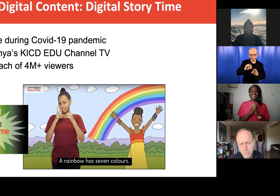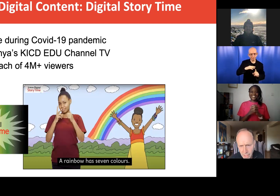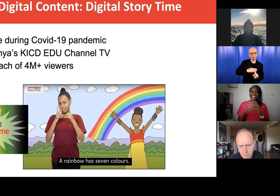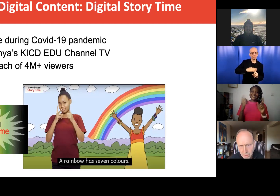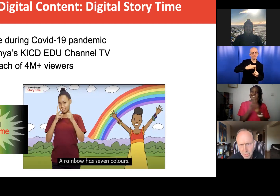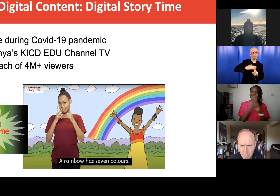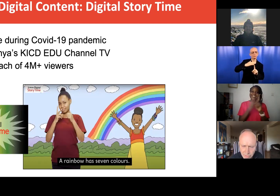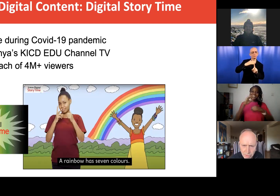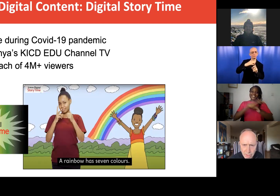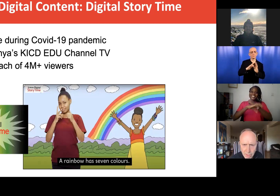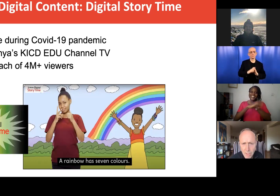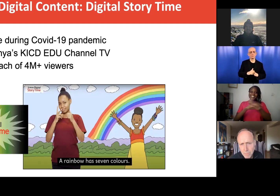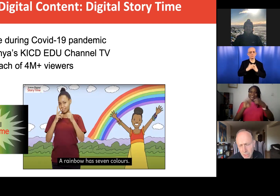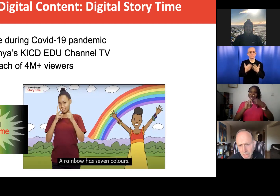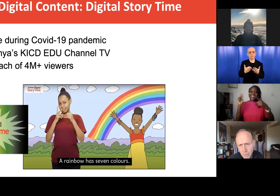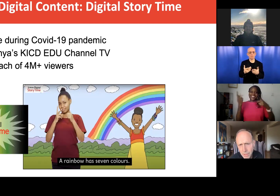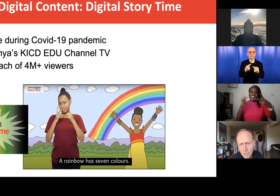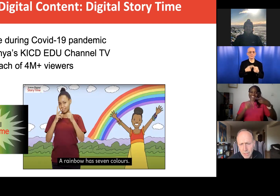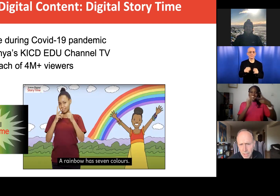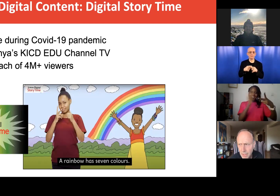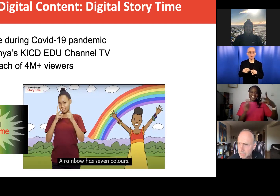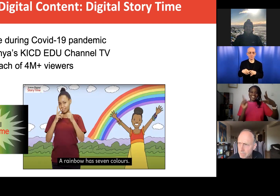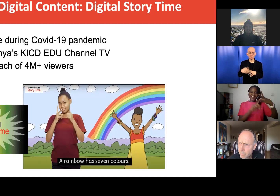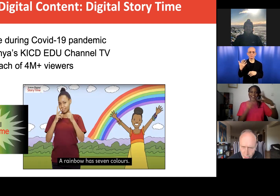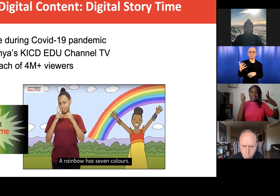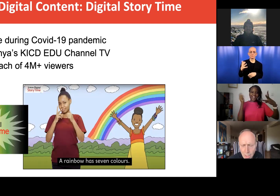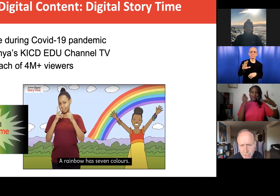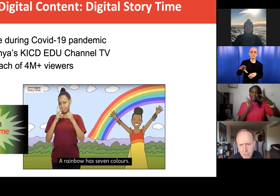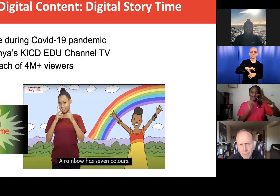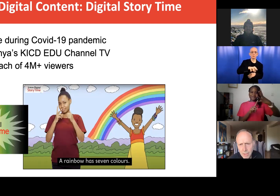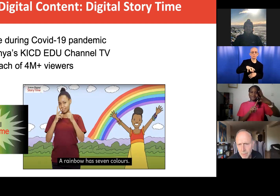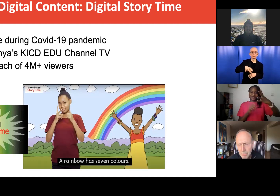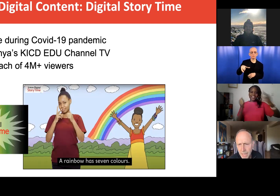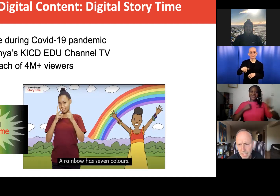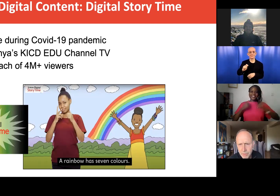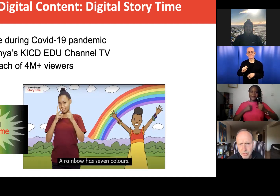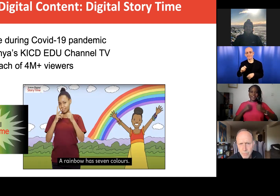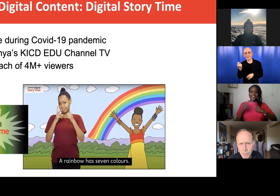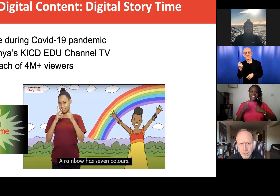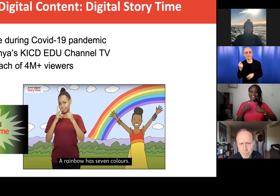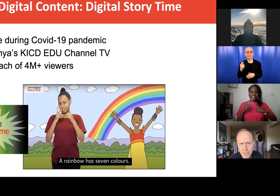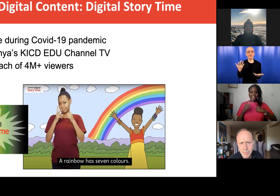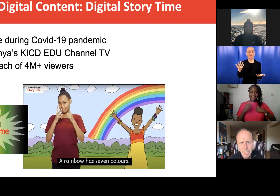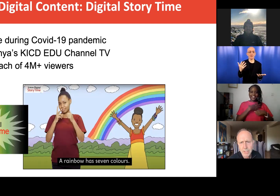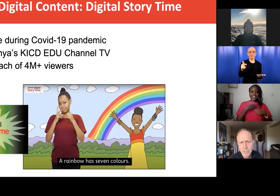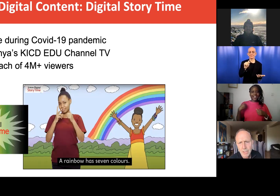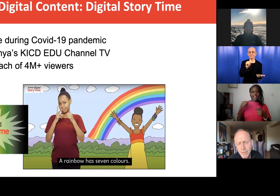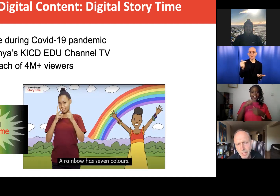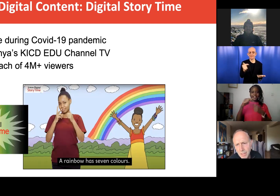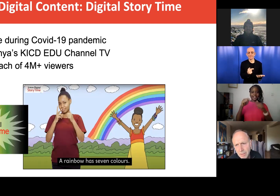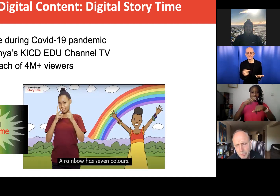Kenya, Tanzania, Malawi, and Rwanda. And when the pandemic